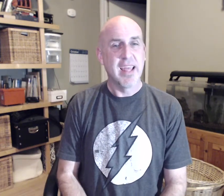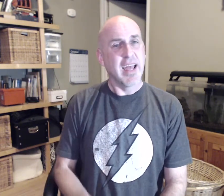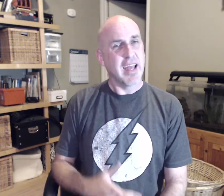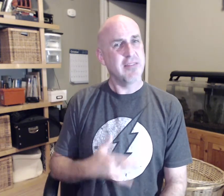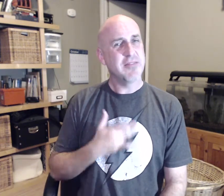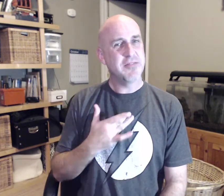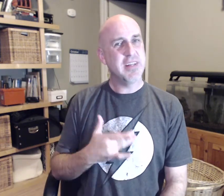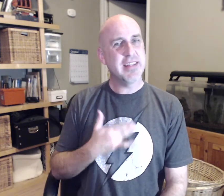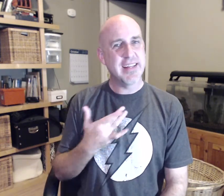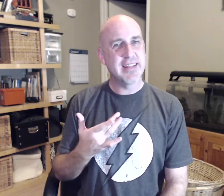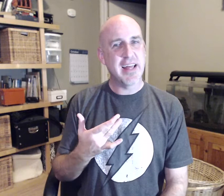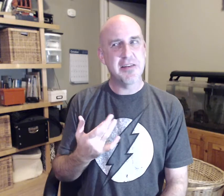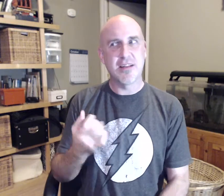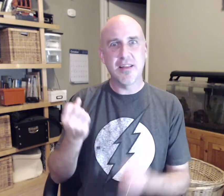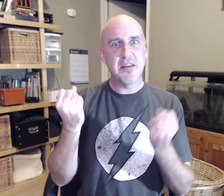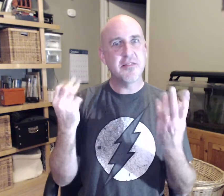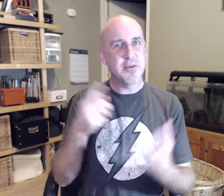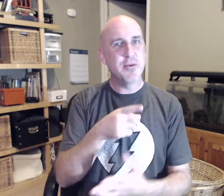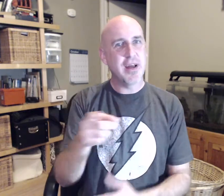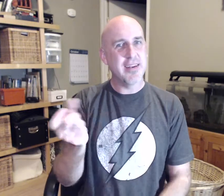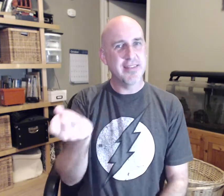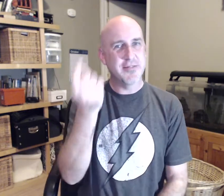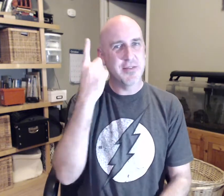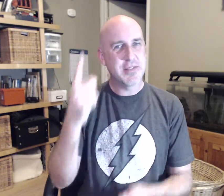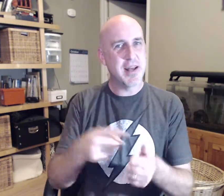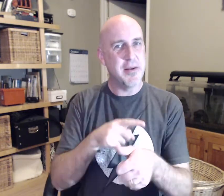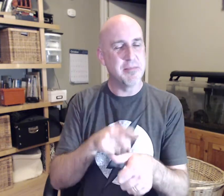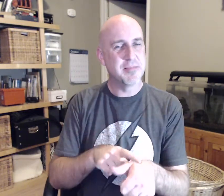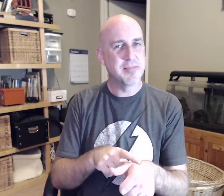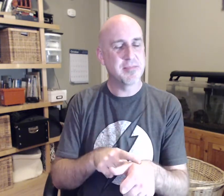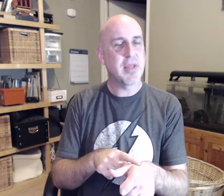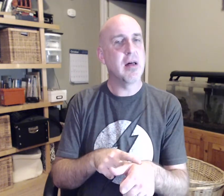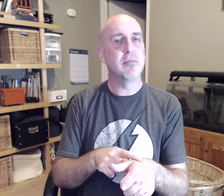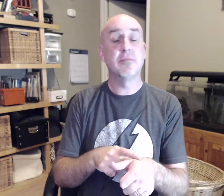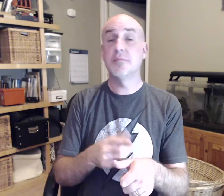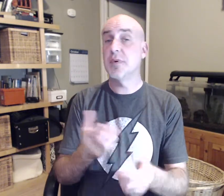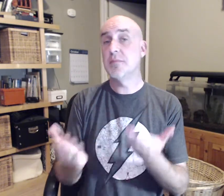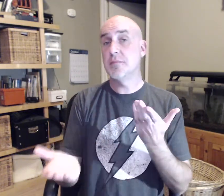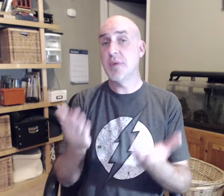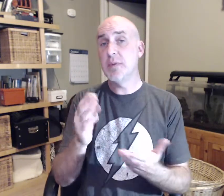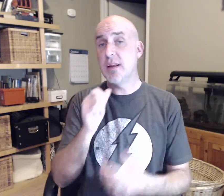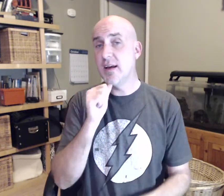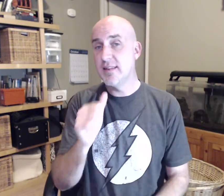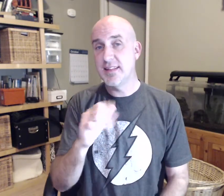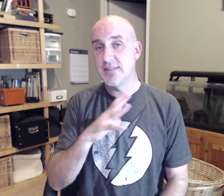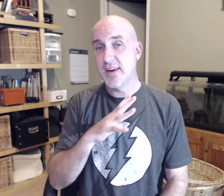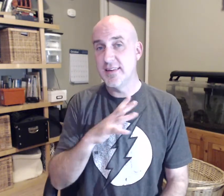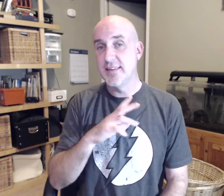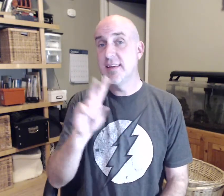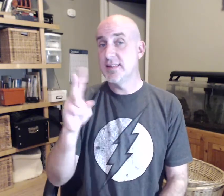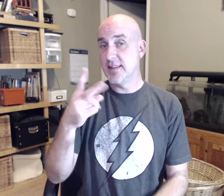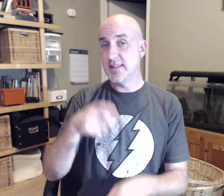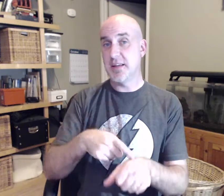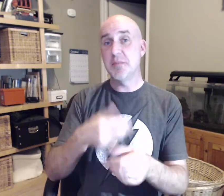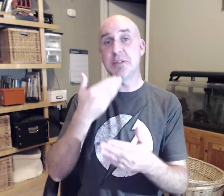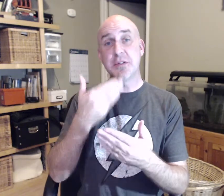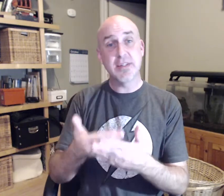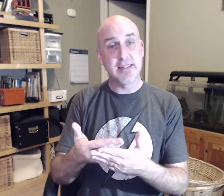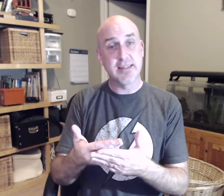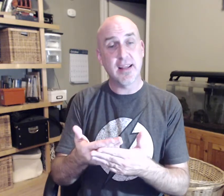I have a feeling that a lot of you got it the first time, but maybe not, and that's fine. Second time is good, and